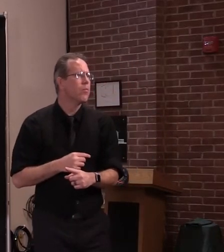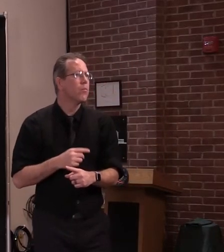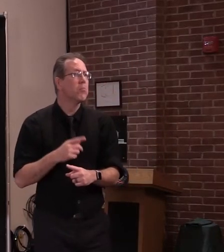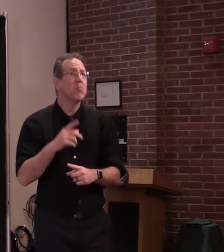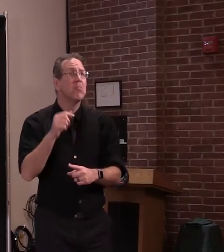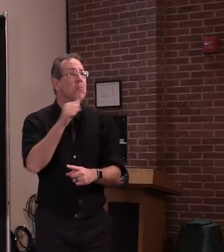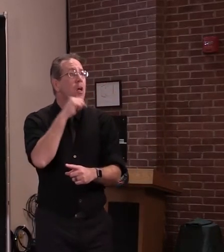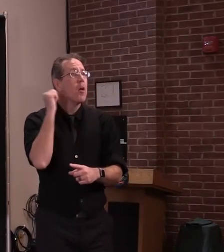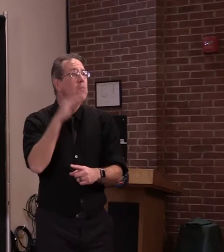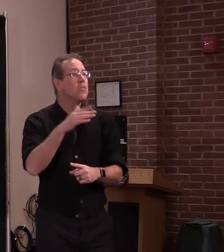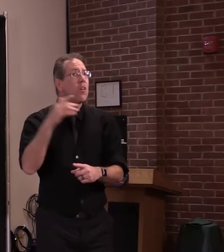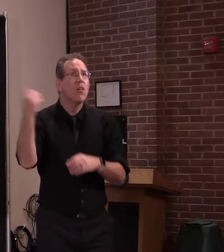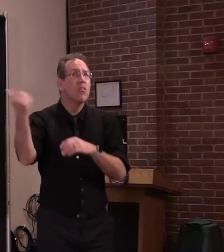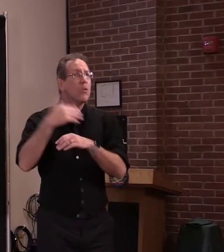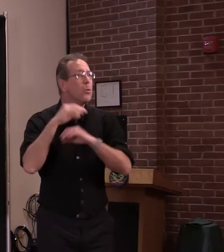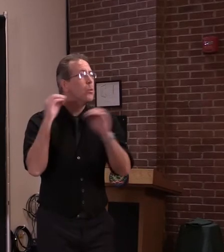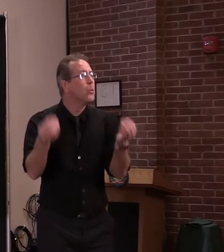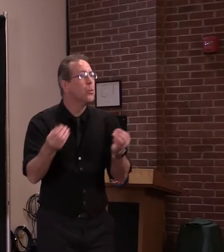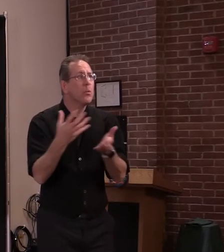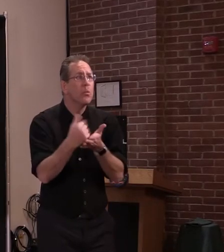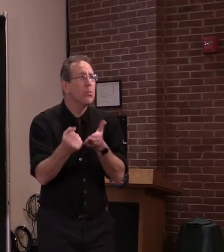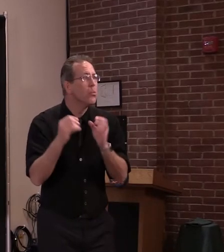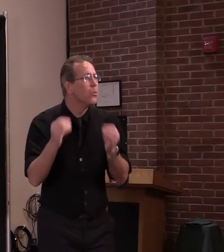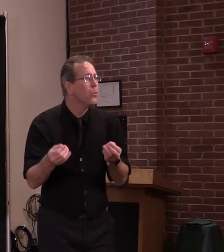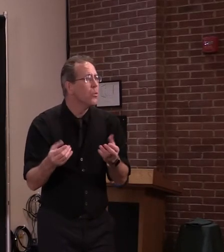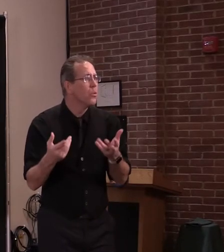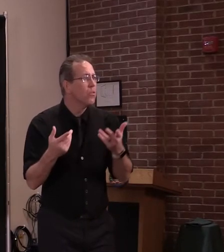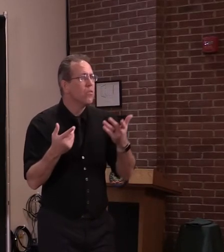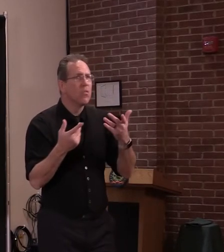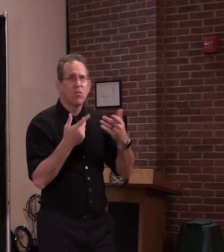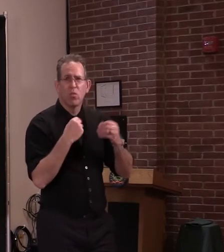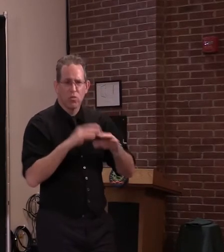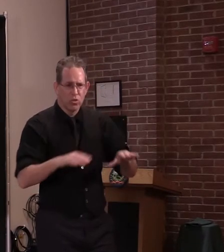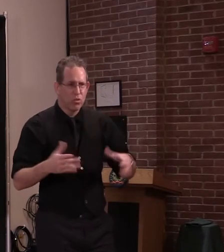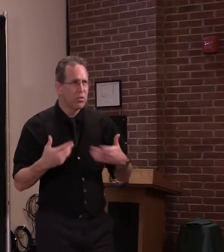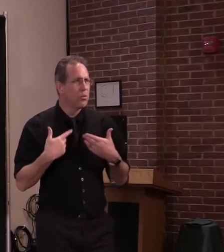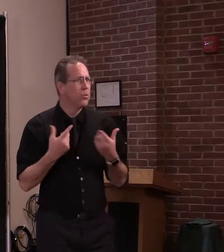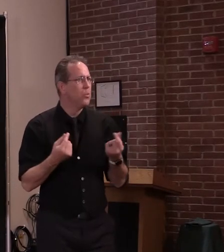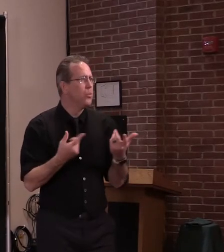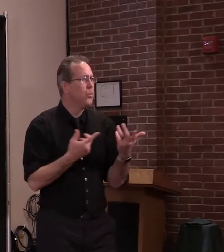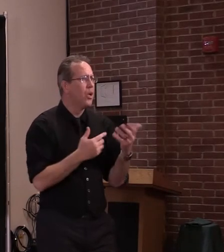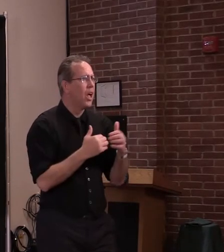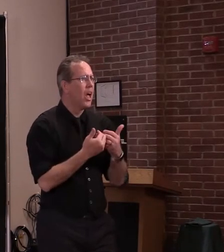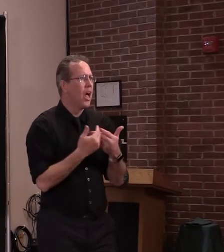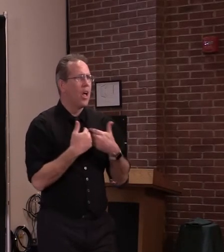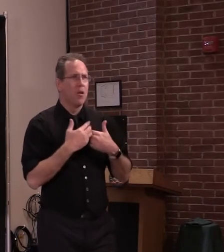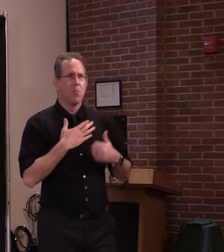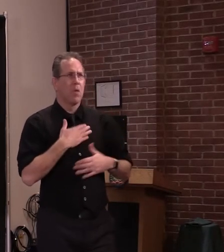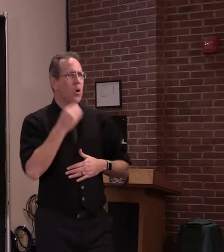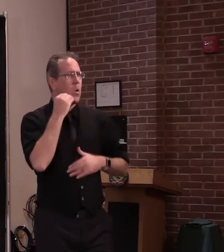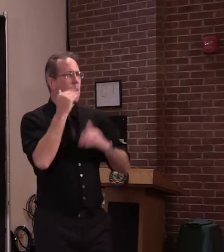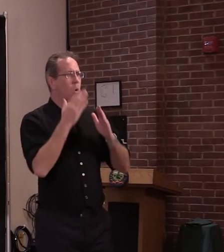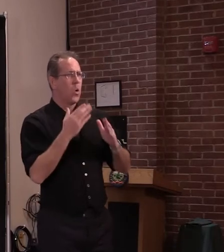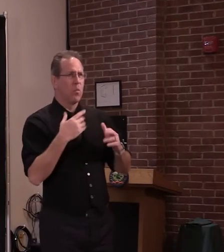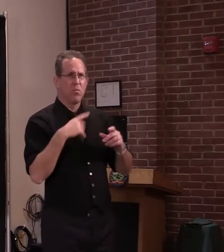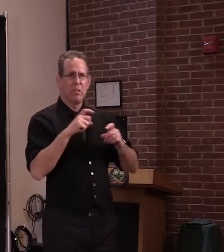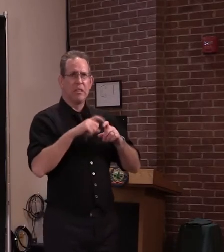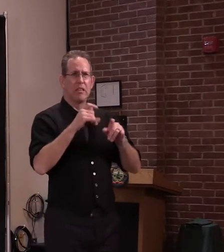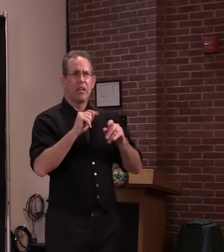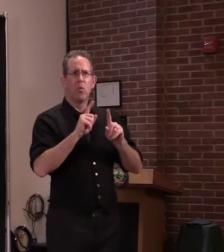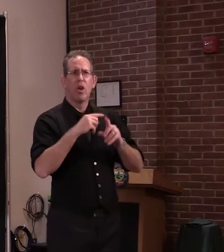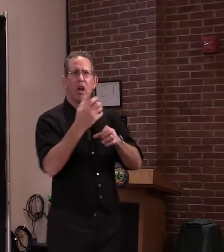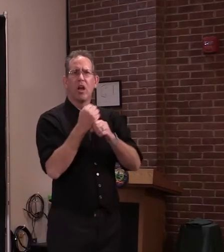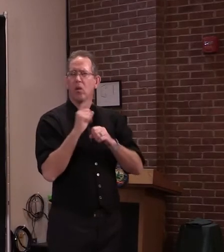people without a tie to the school can't necessarily get take-home tests for themselves. Is that correct? Until more tests are